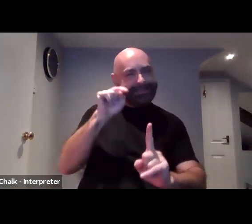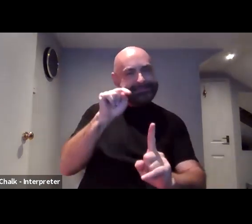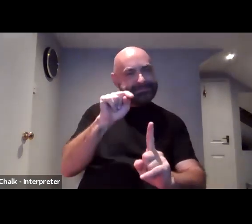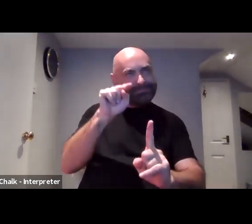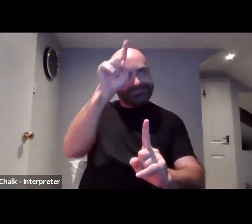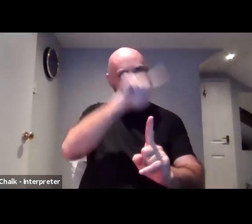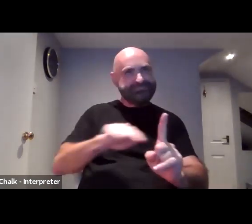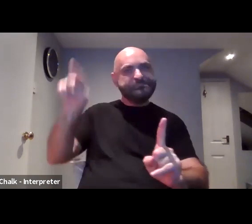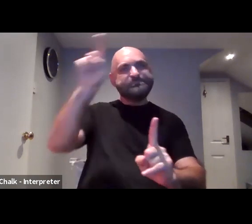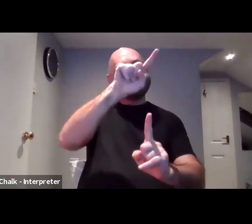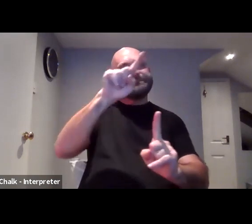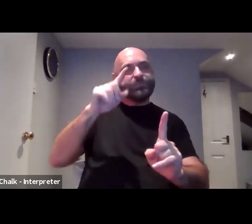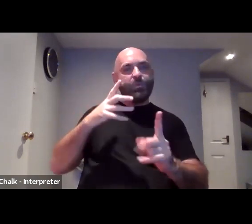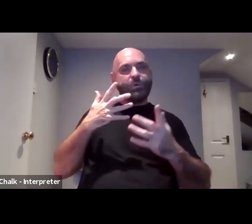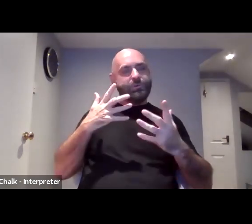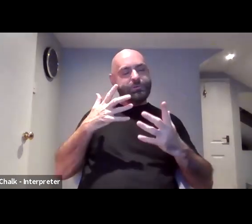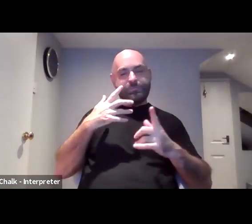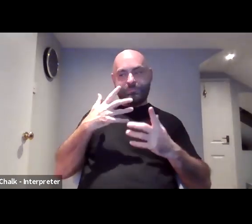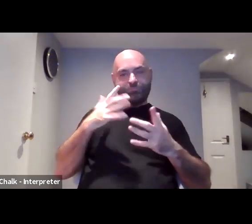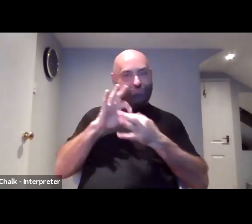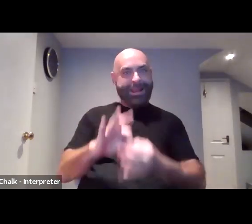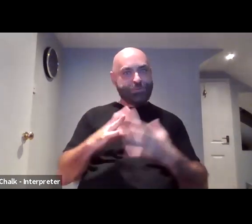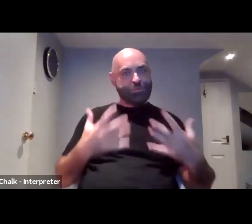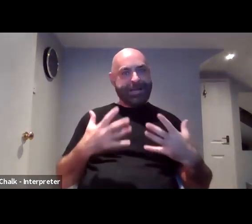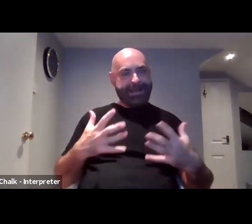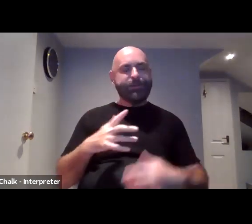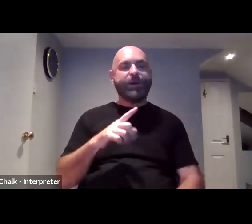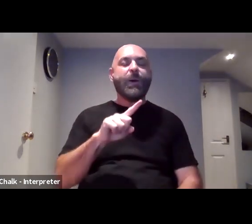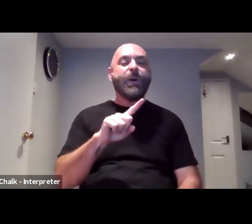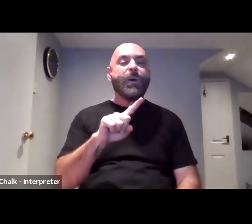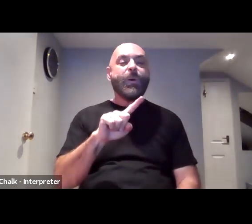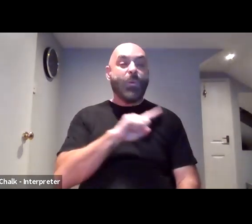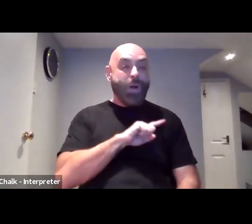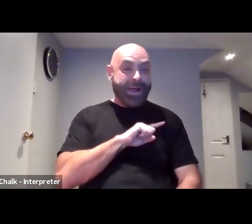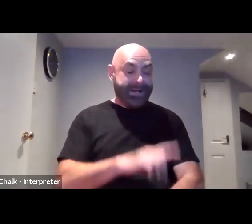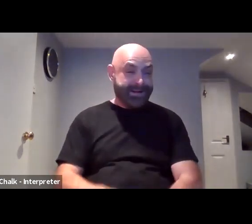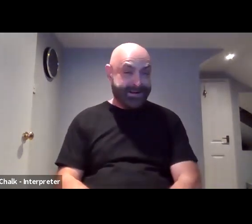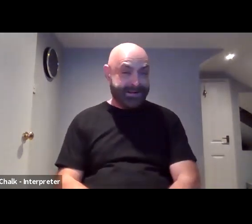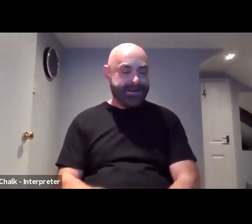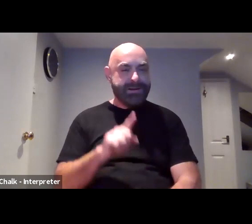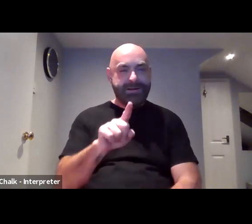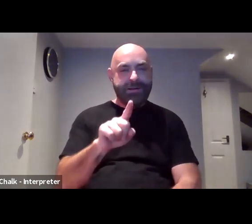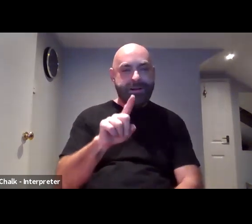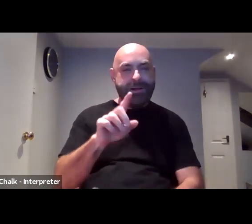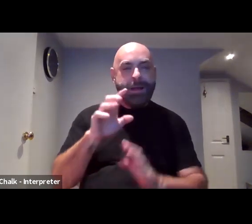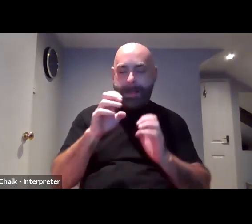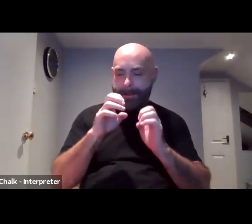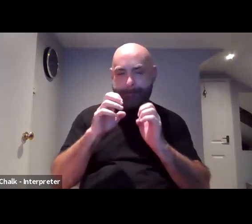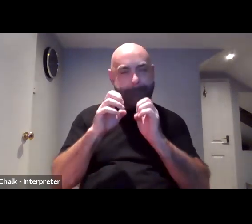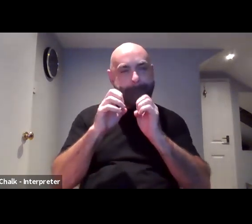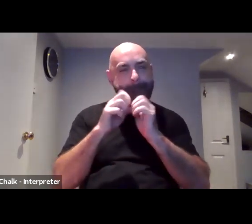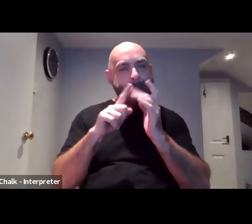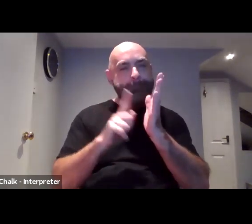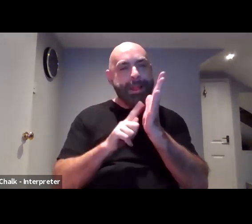by what I've been doing today. And the reason it is because Build Back Fairer was